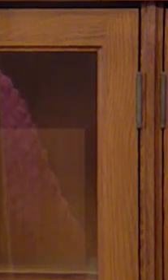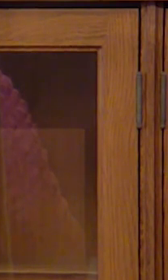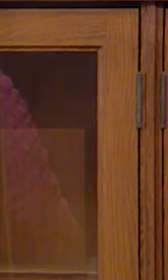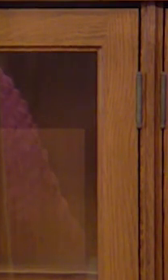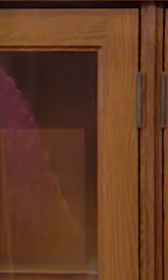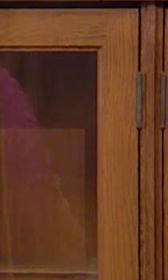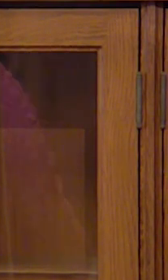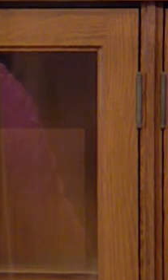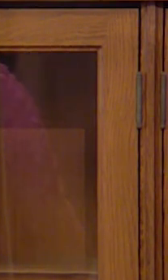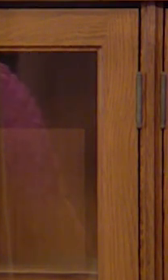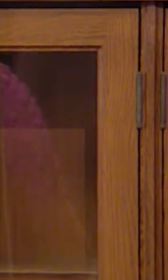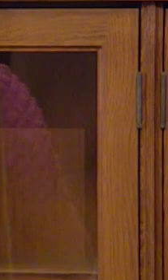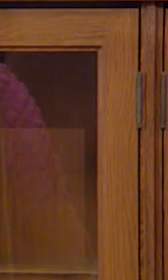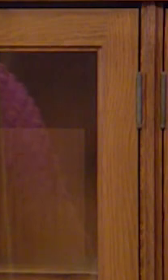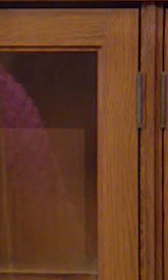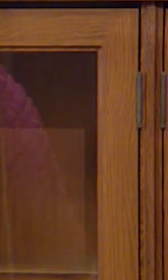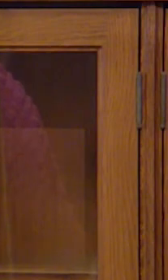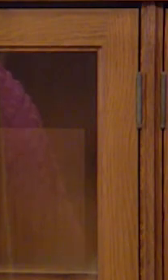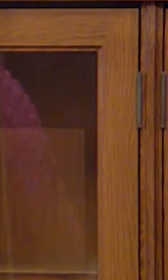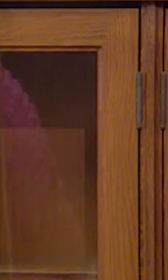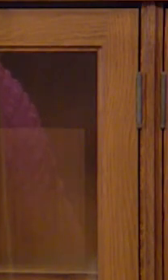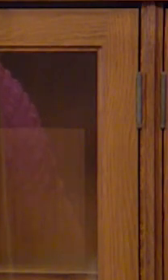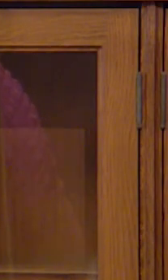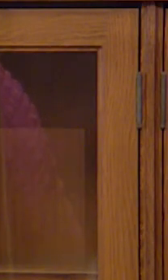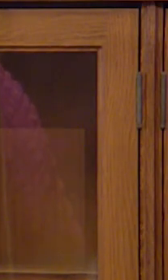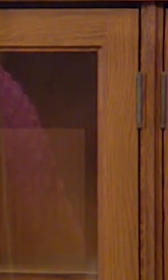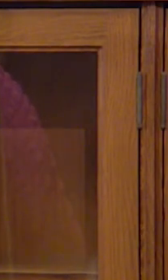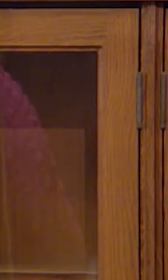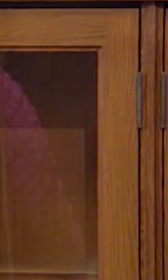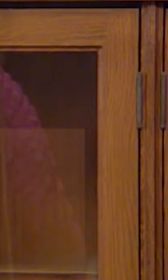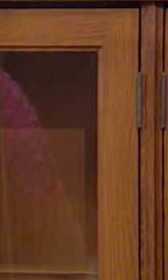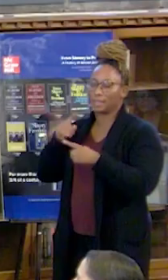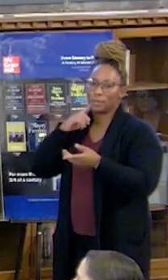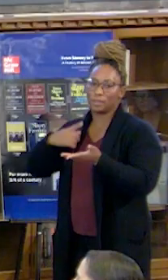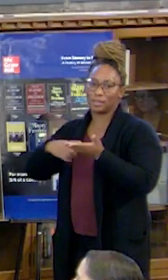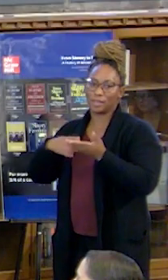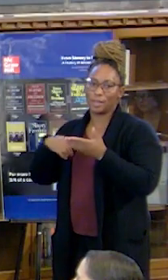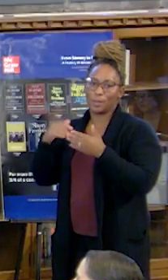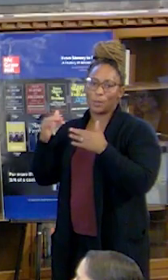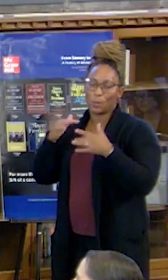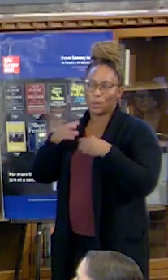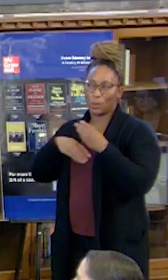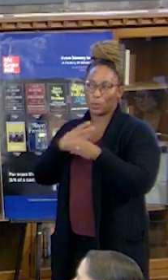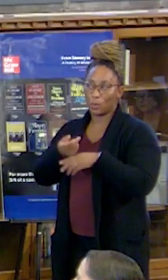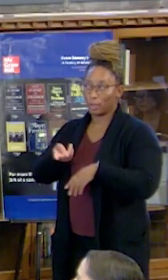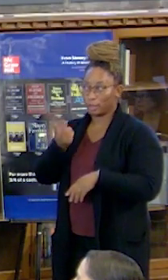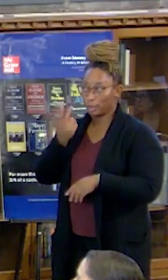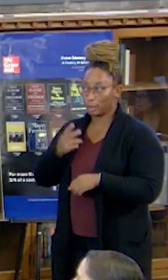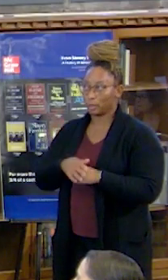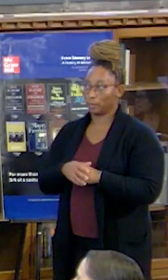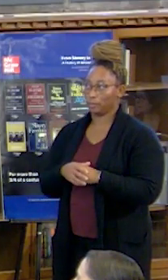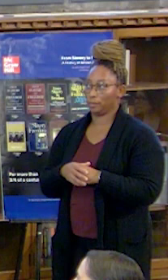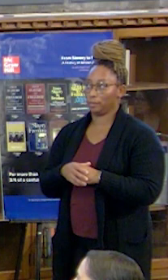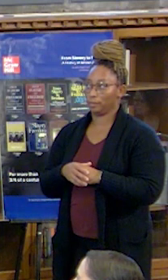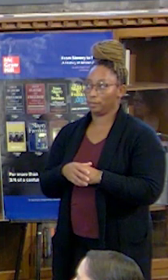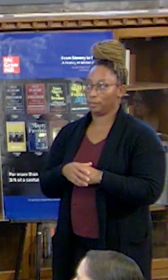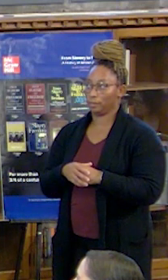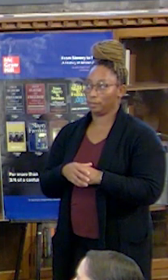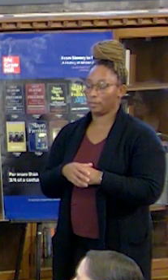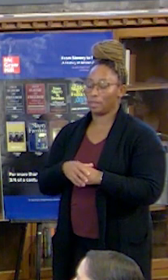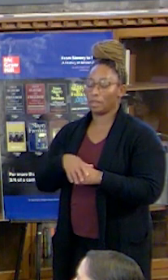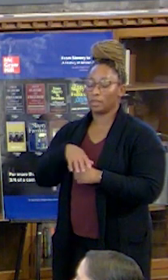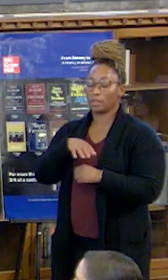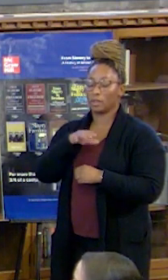Civil Rights Movement what I'm going to talk about for a few minutes World War I both Johnson's book and are both